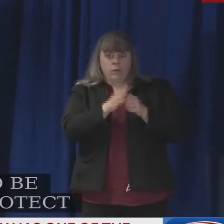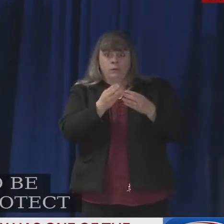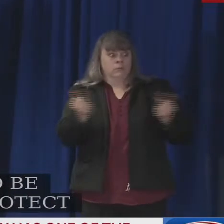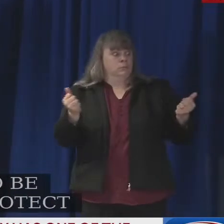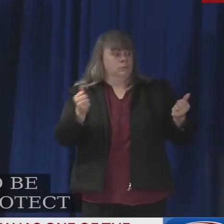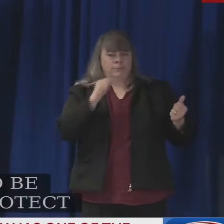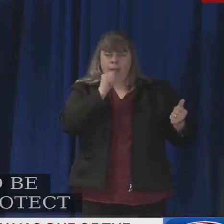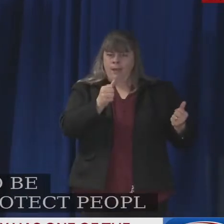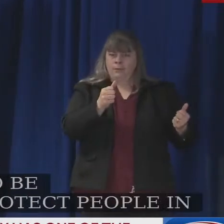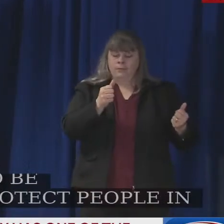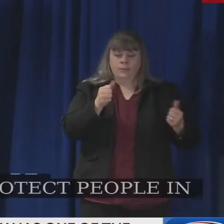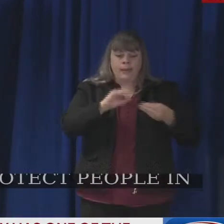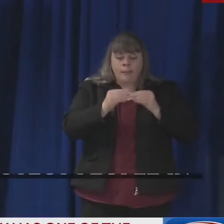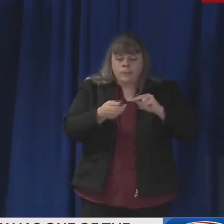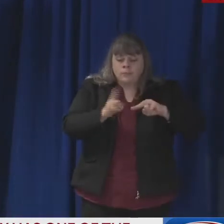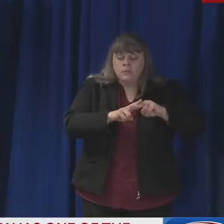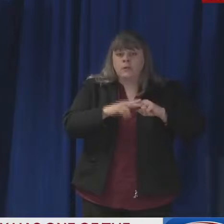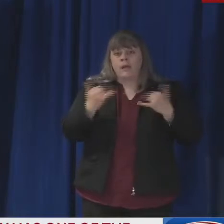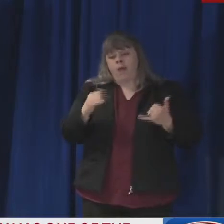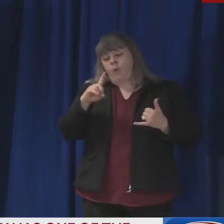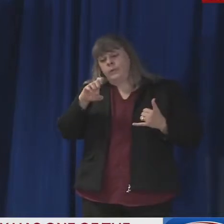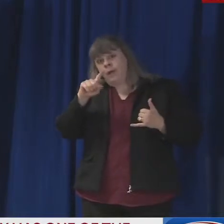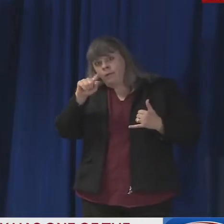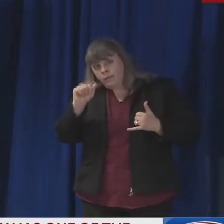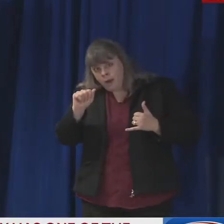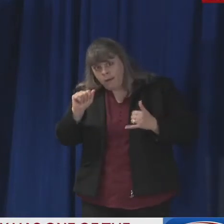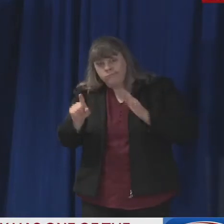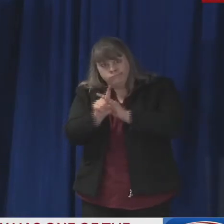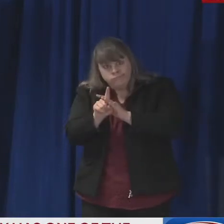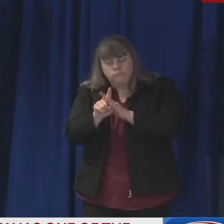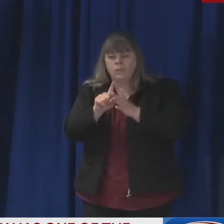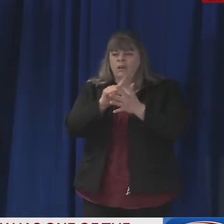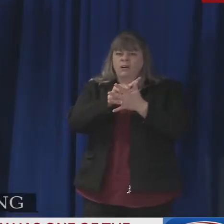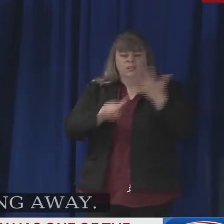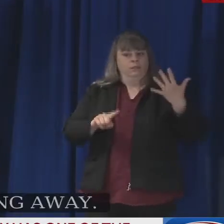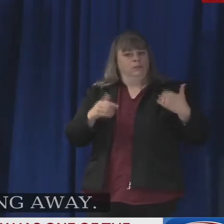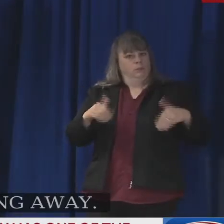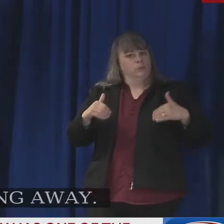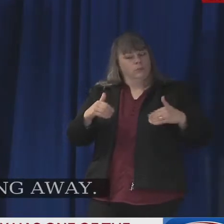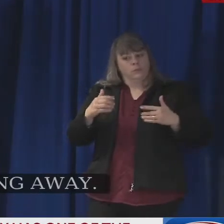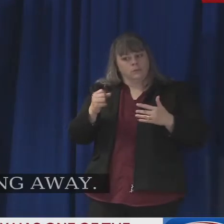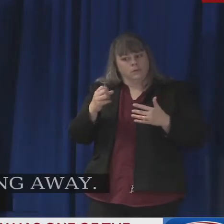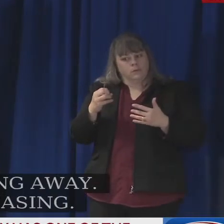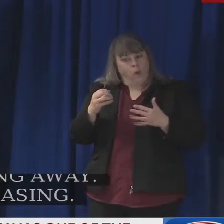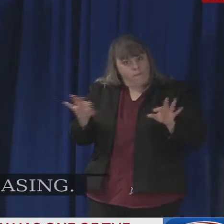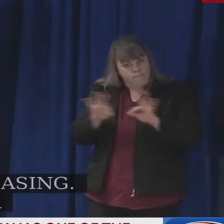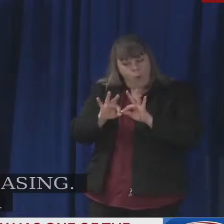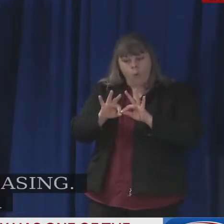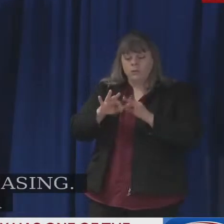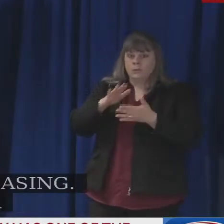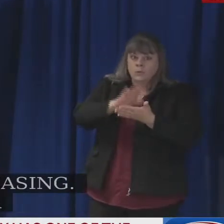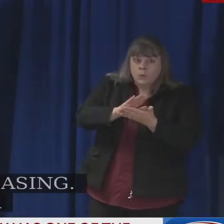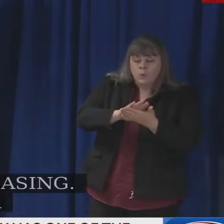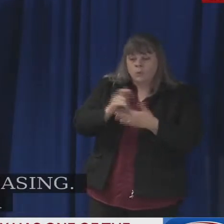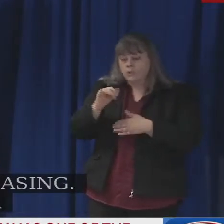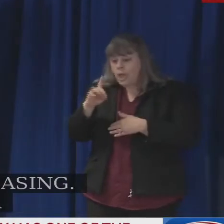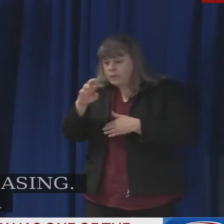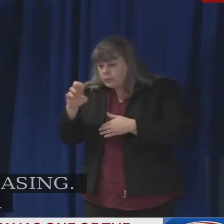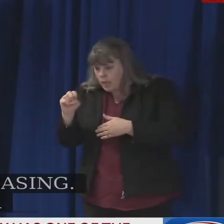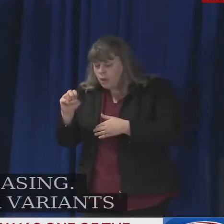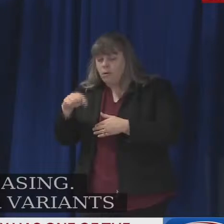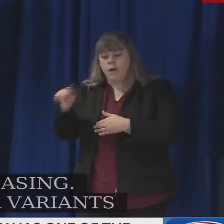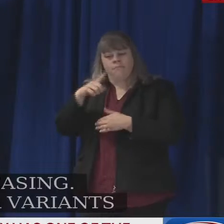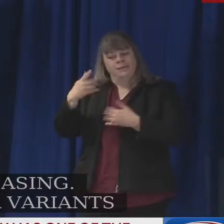are increasing. We have the new Delta variants. There is still a need for schools, childcare agencies to implement